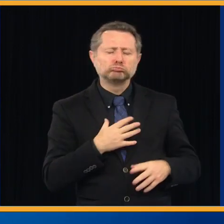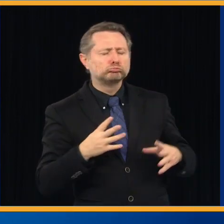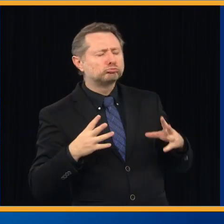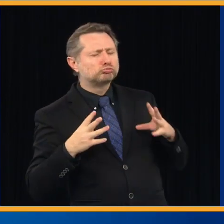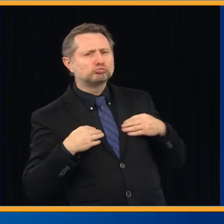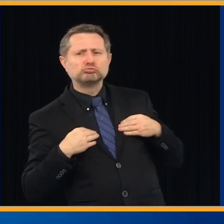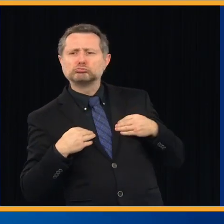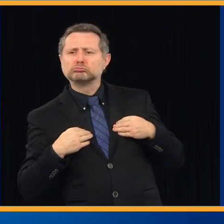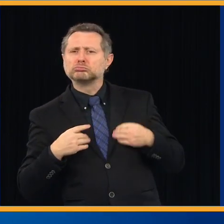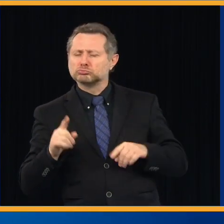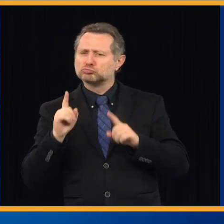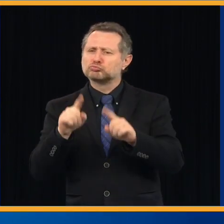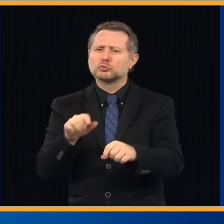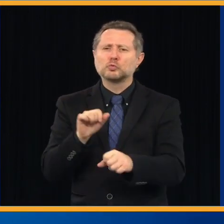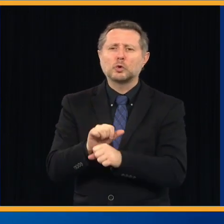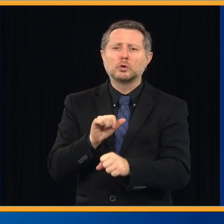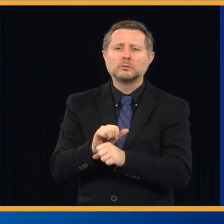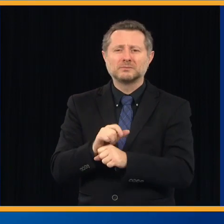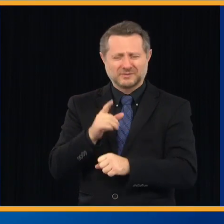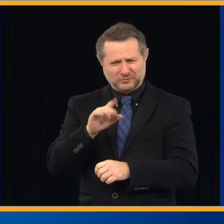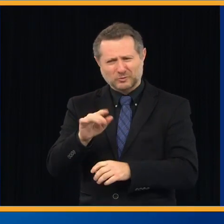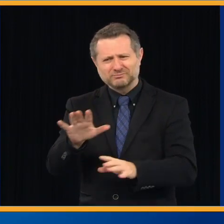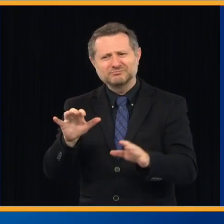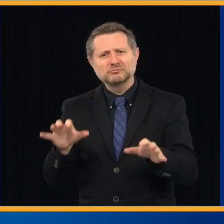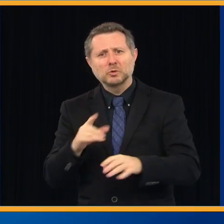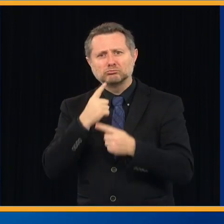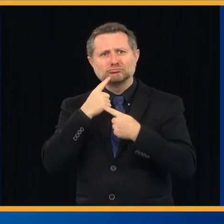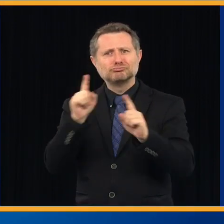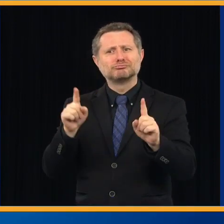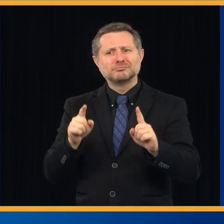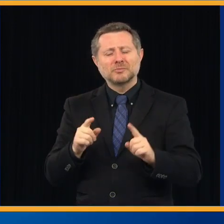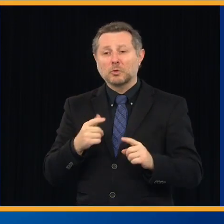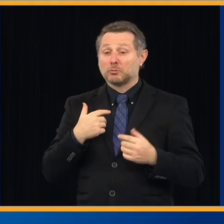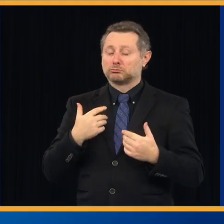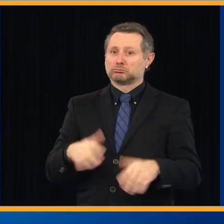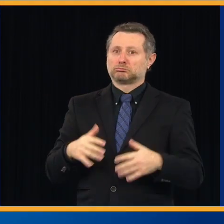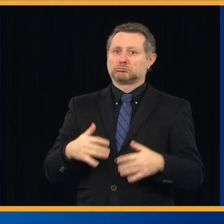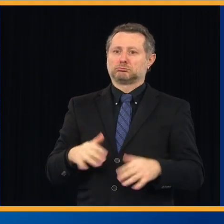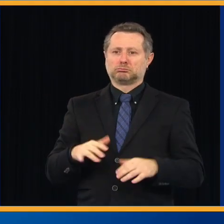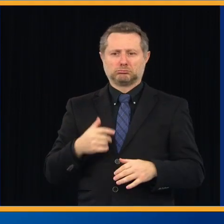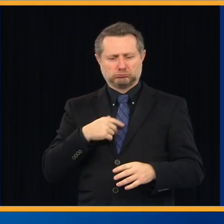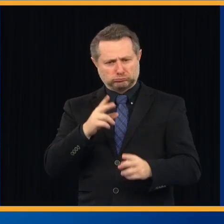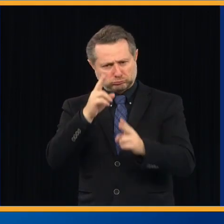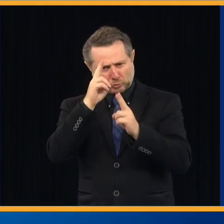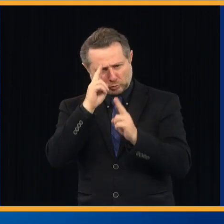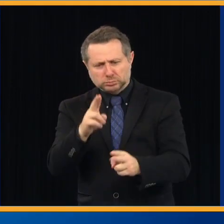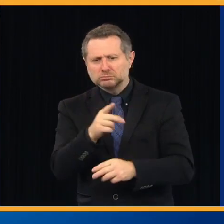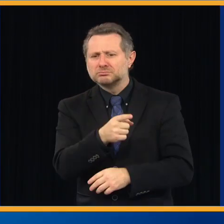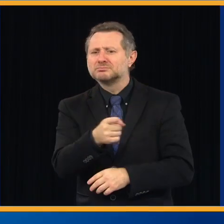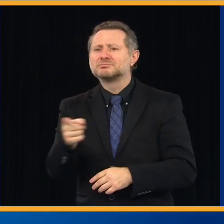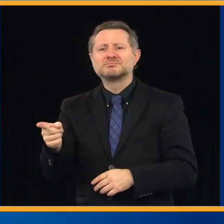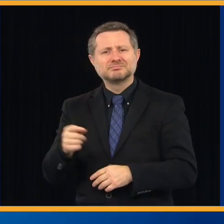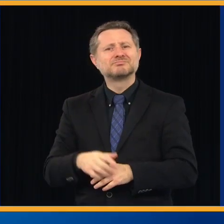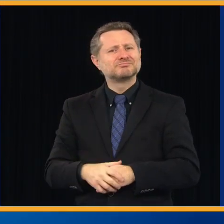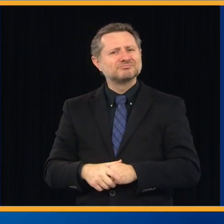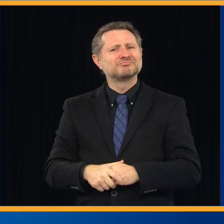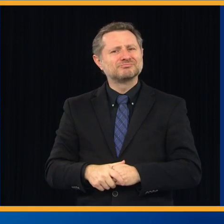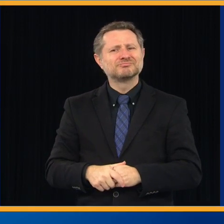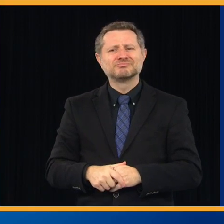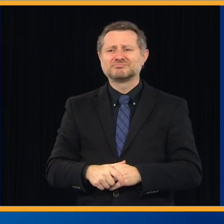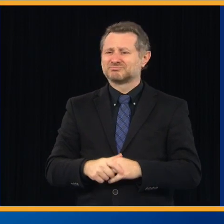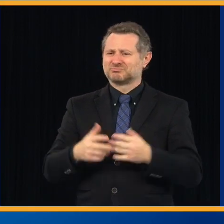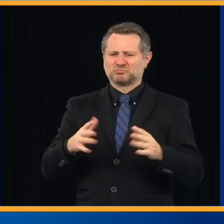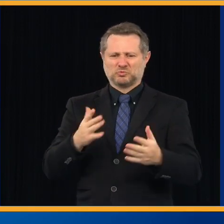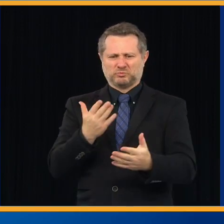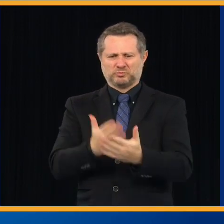And they did their job. And that is an extraordinary, extraordinary example of